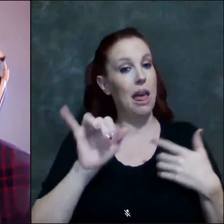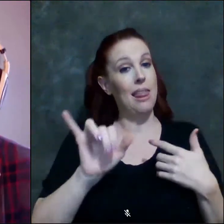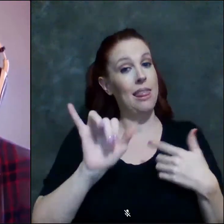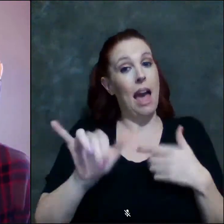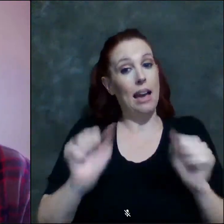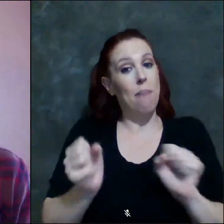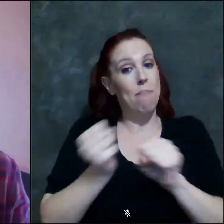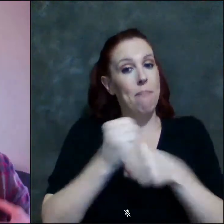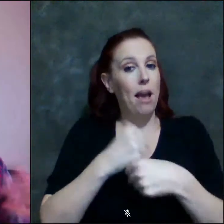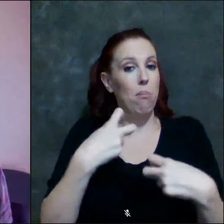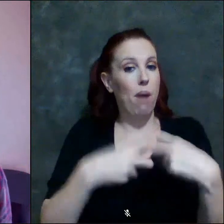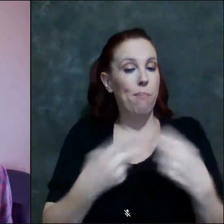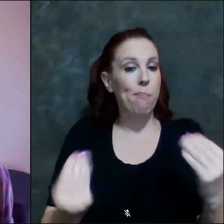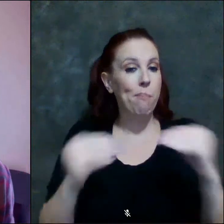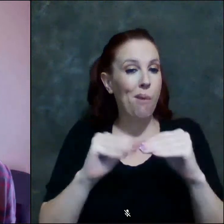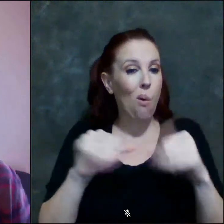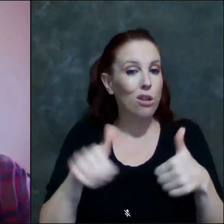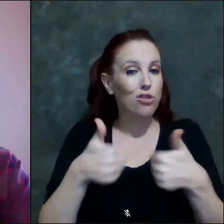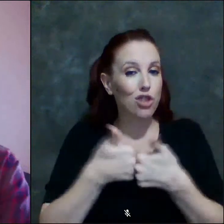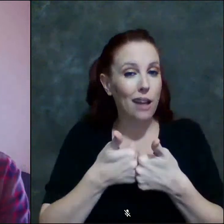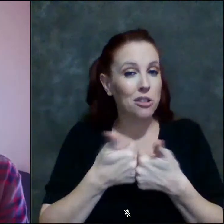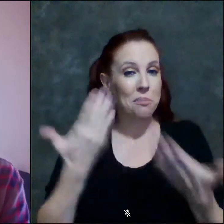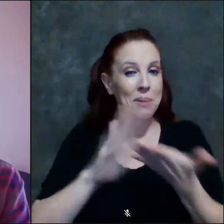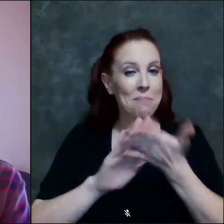challenging. Maybe it's almost like a different problem.